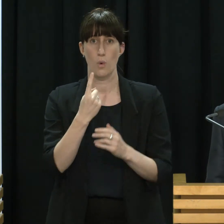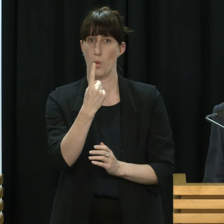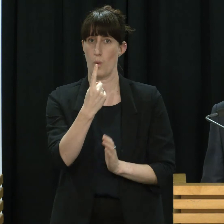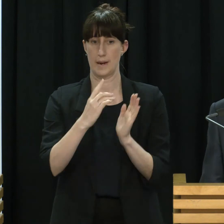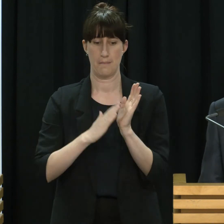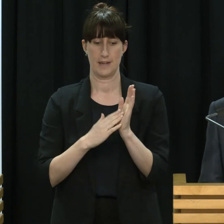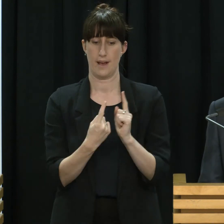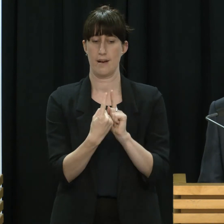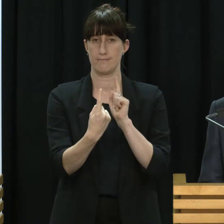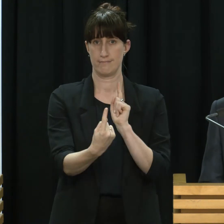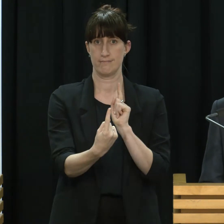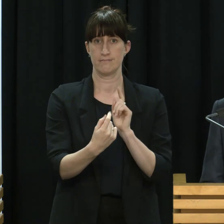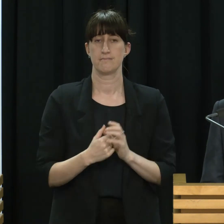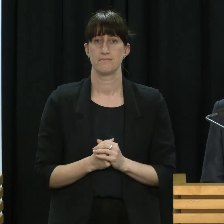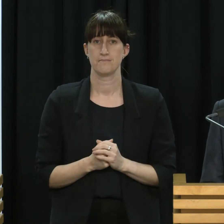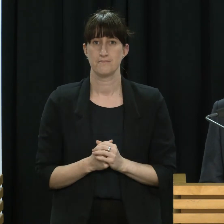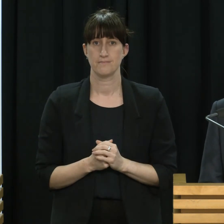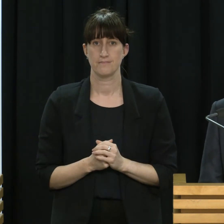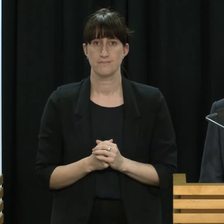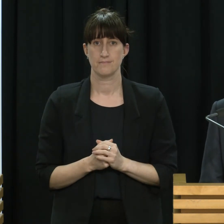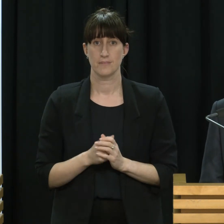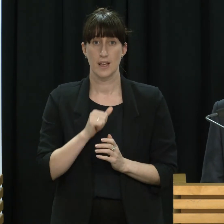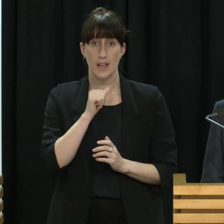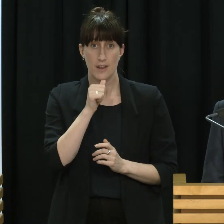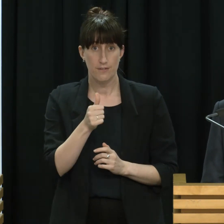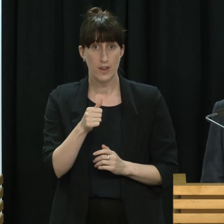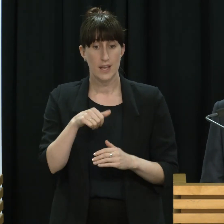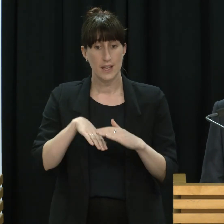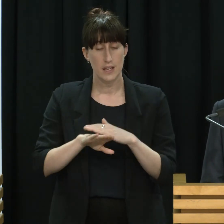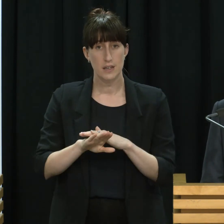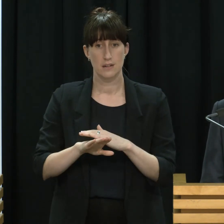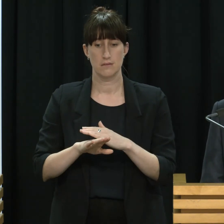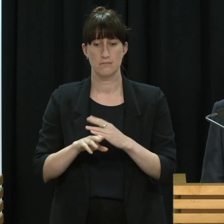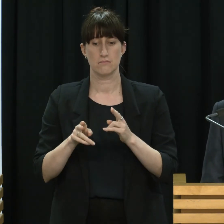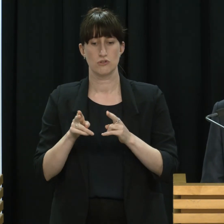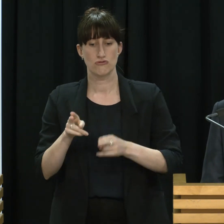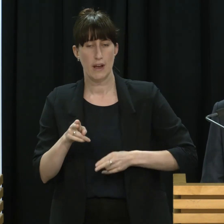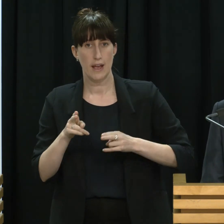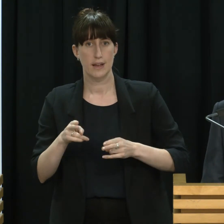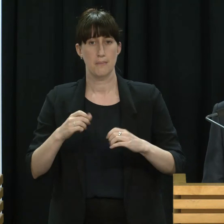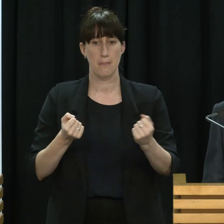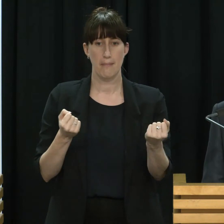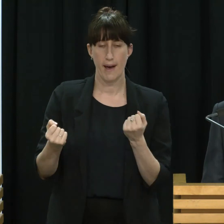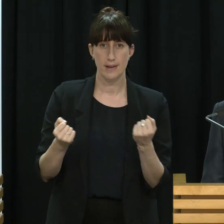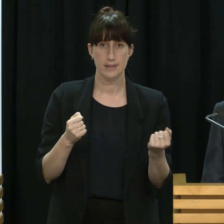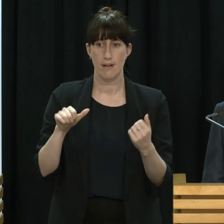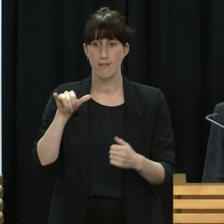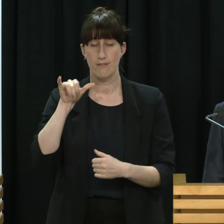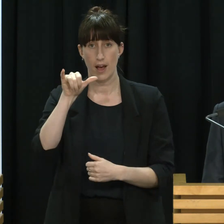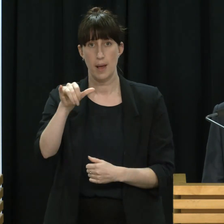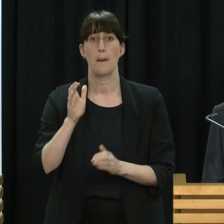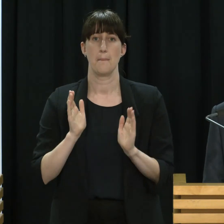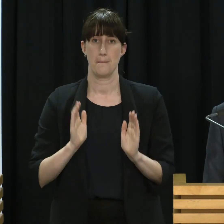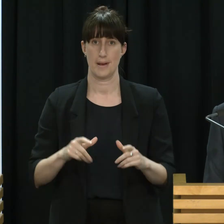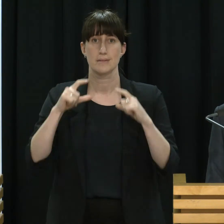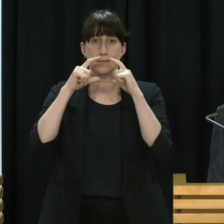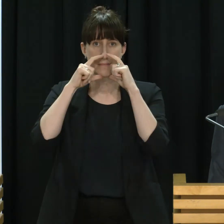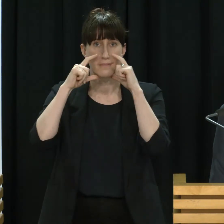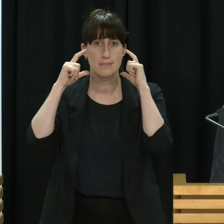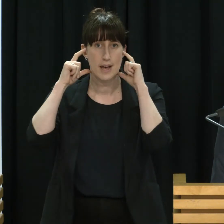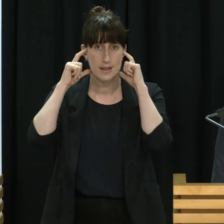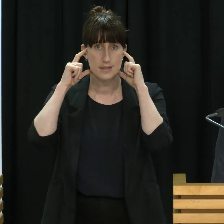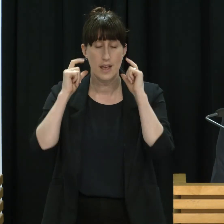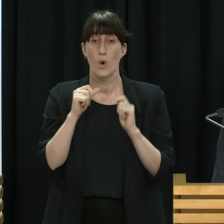gyms. Face coverings must be worn on public transport and domestic flights, and we strongly encourage their use in